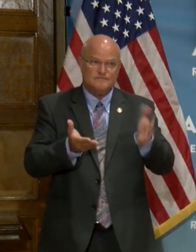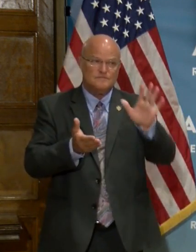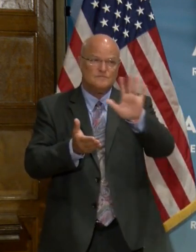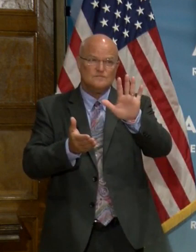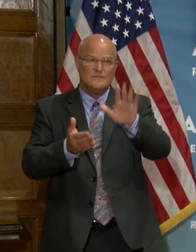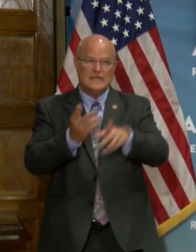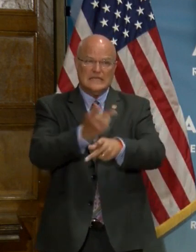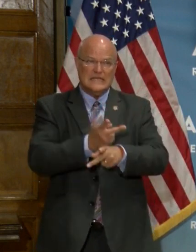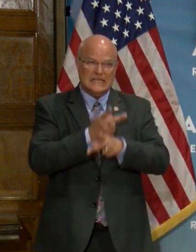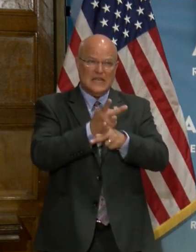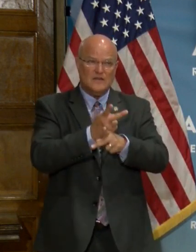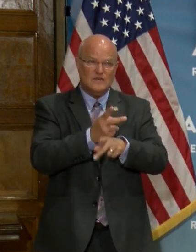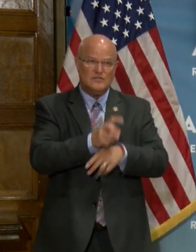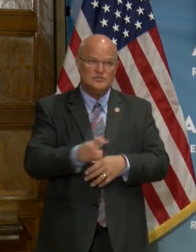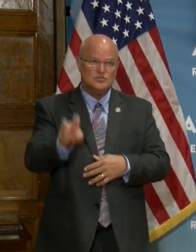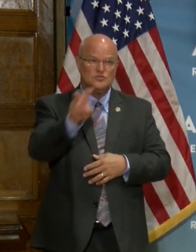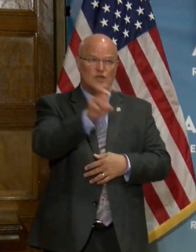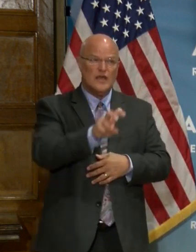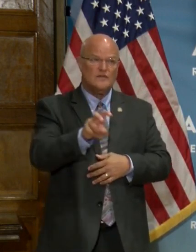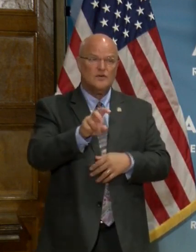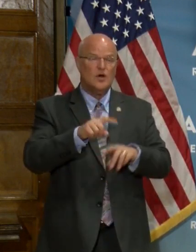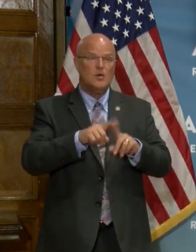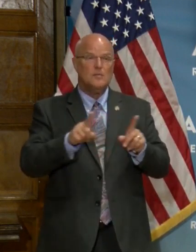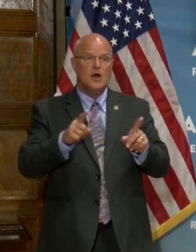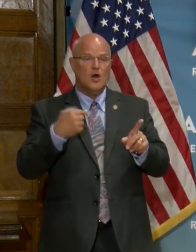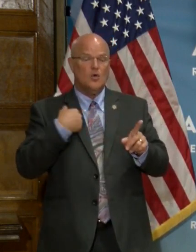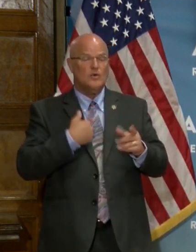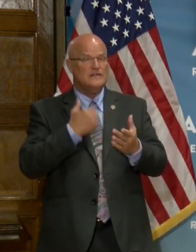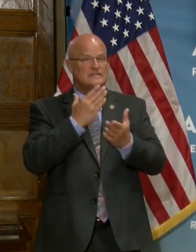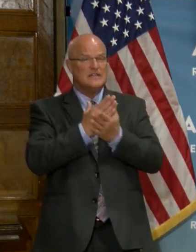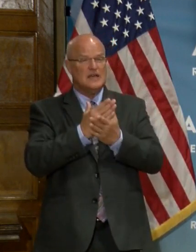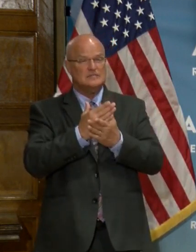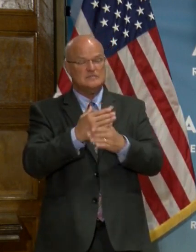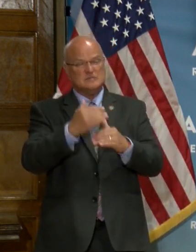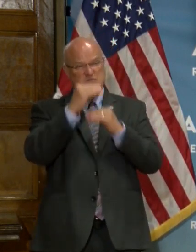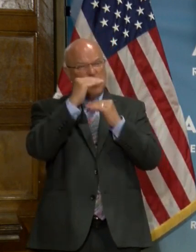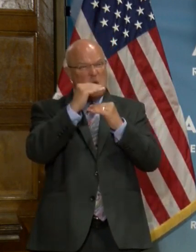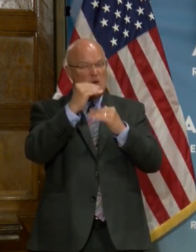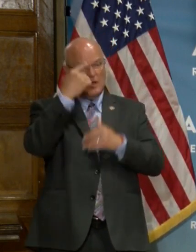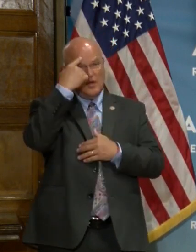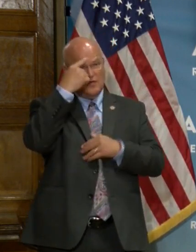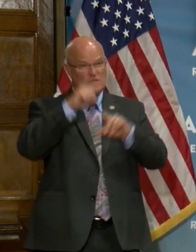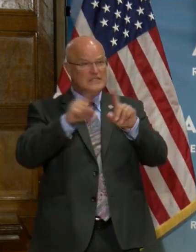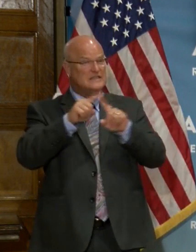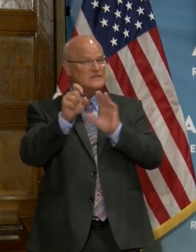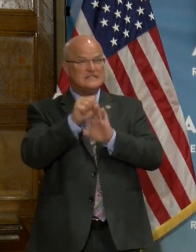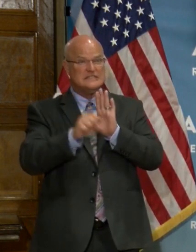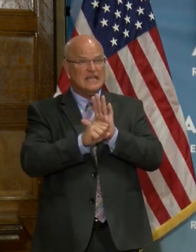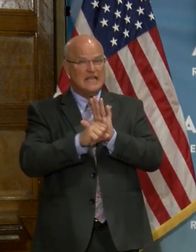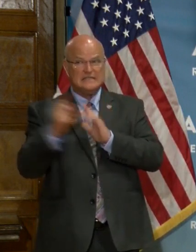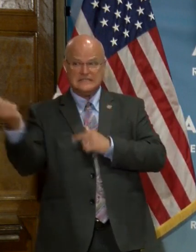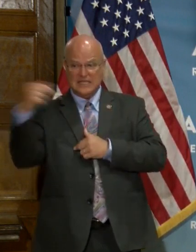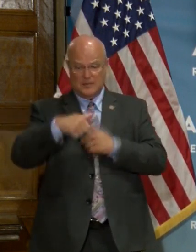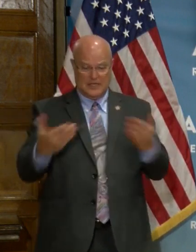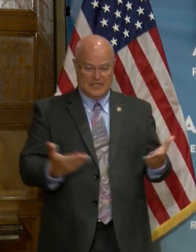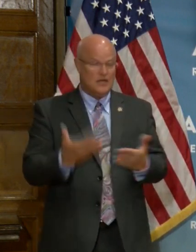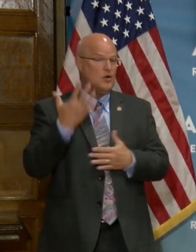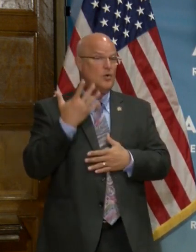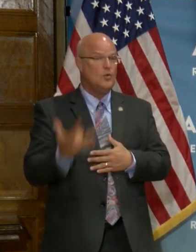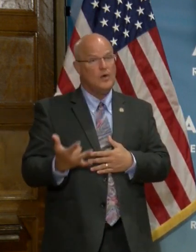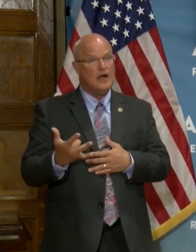careful as you do travel. But we have stopped the restrictions for different states coming here